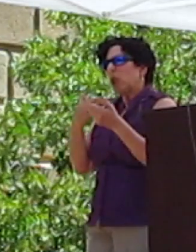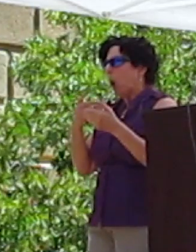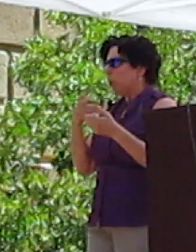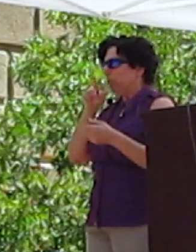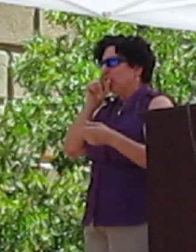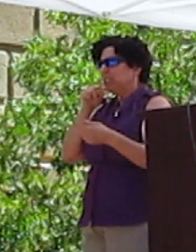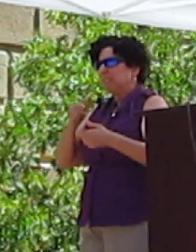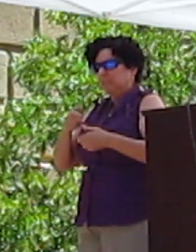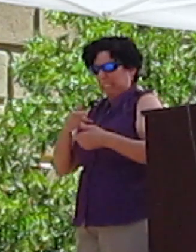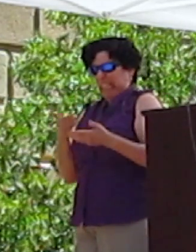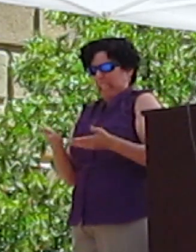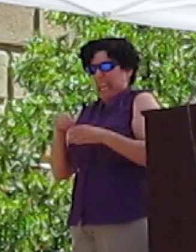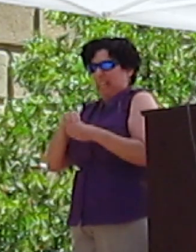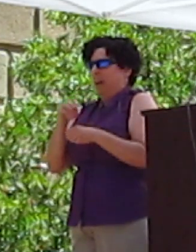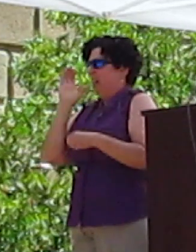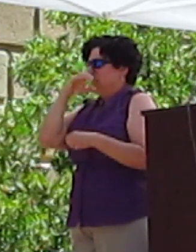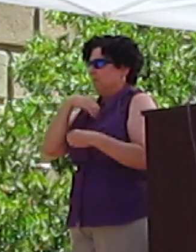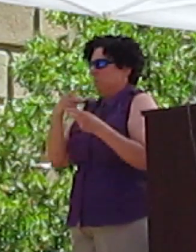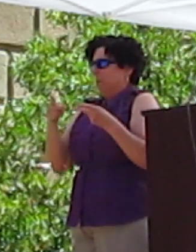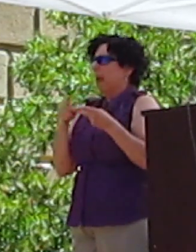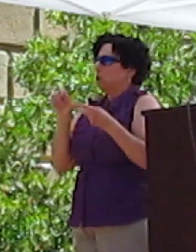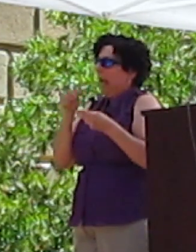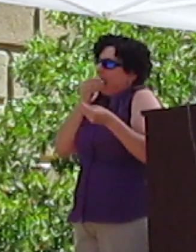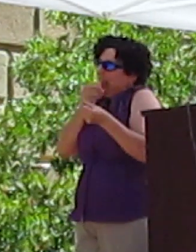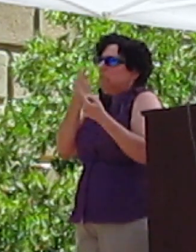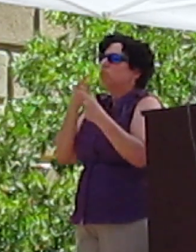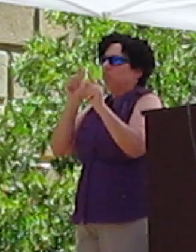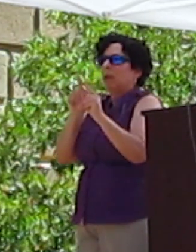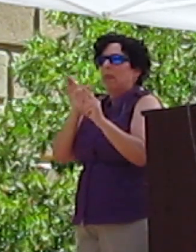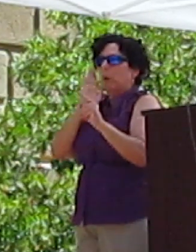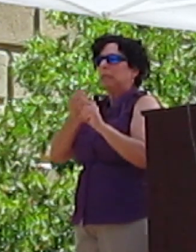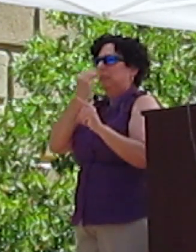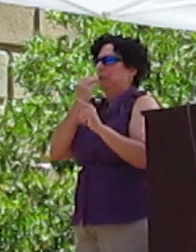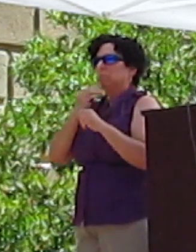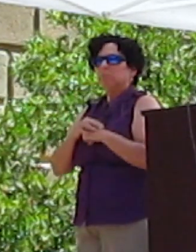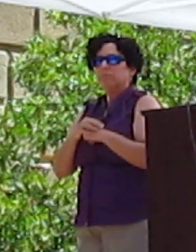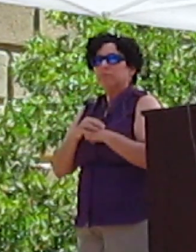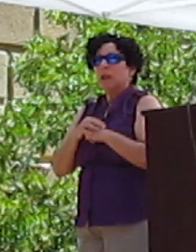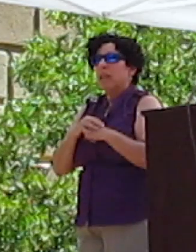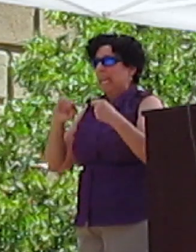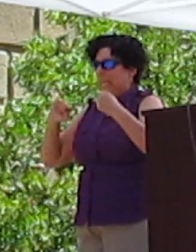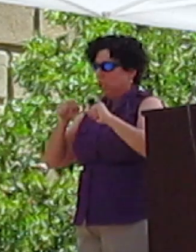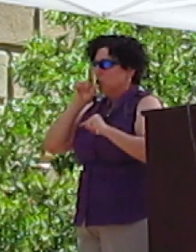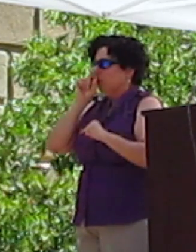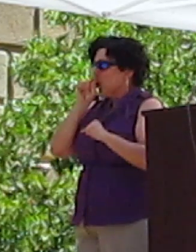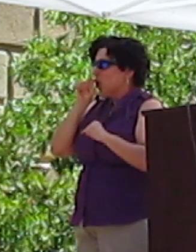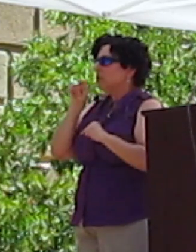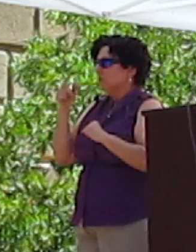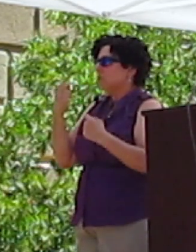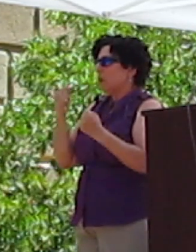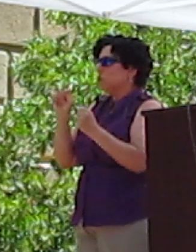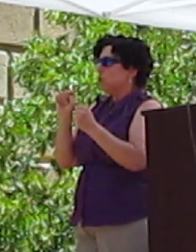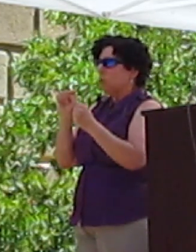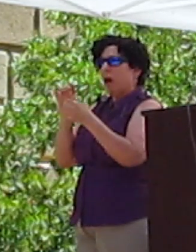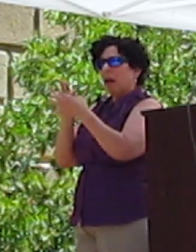place. Someday, his research might even help wildlife rescuers save injured birds as they recover from being released into the